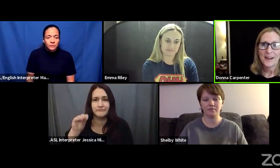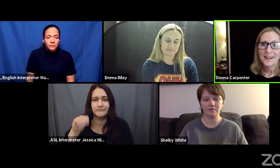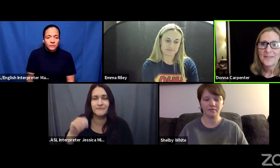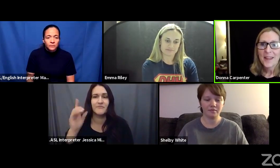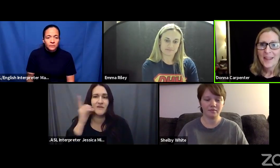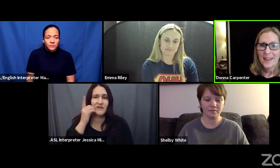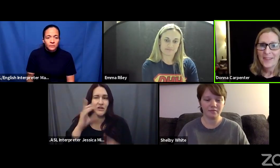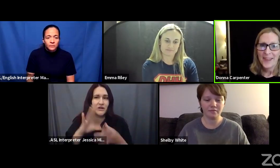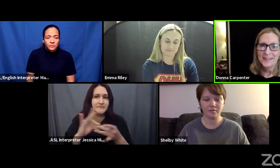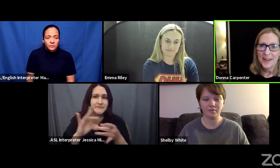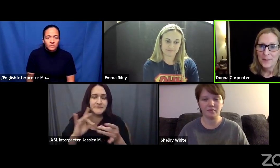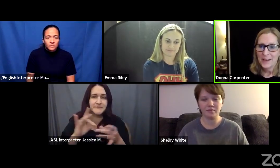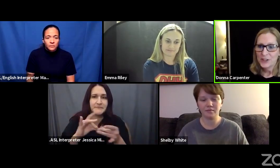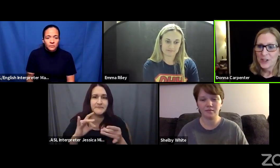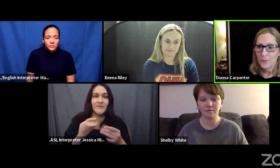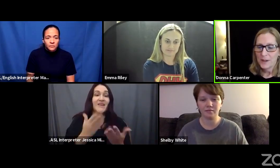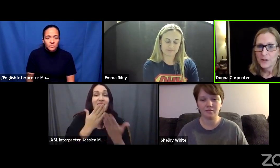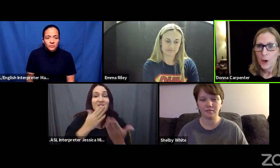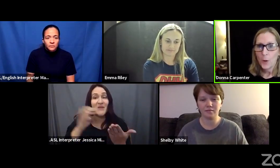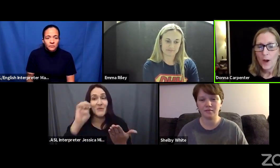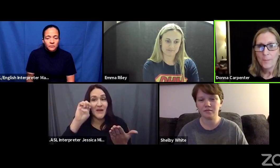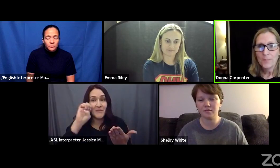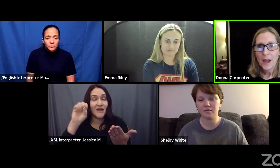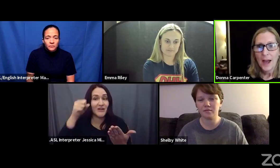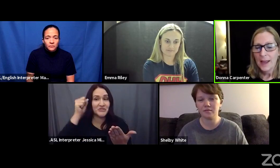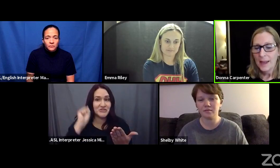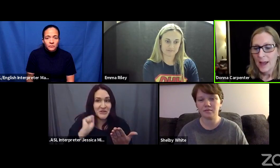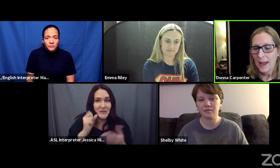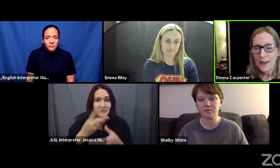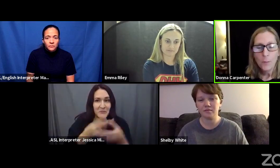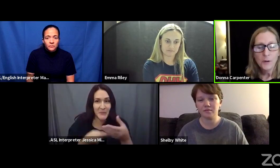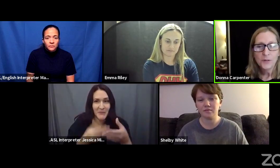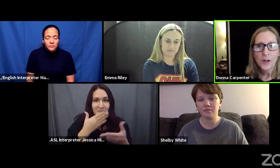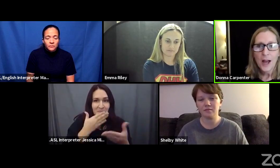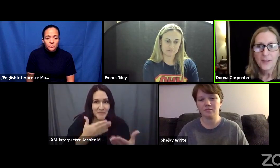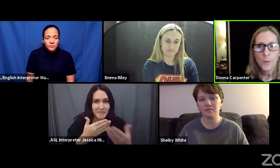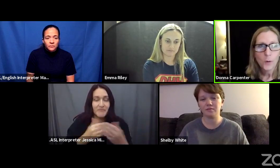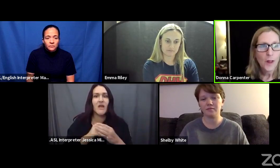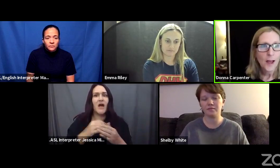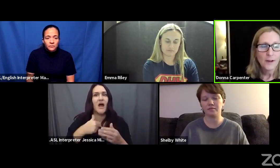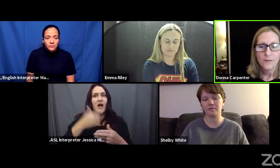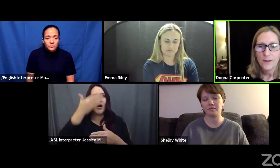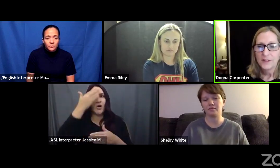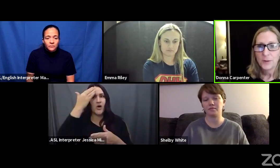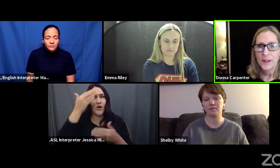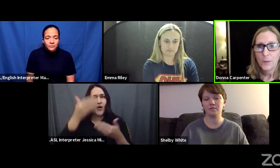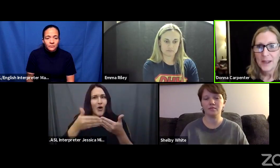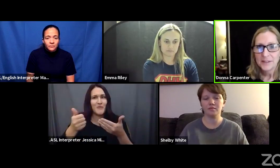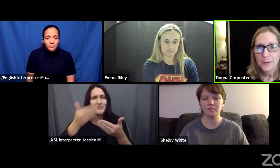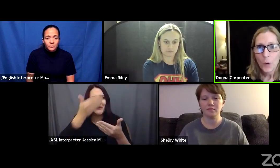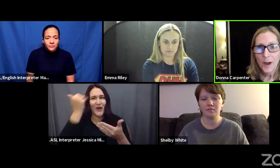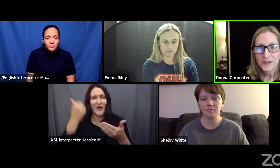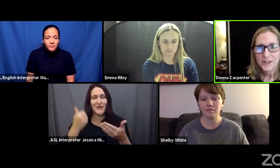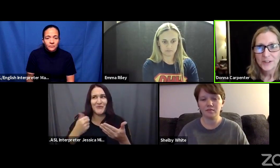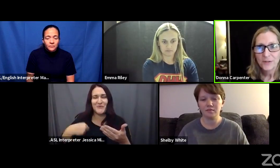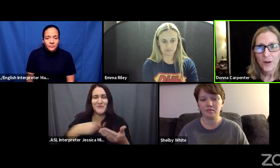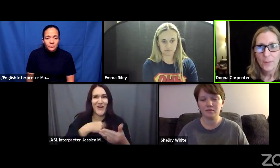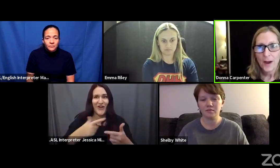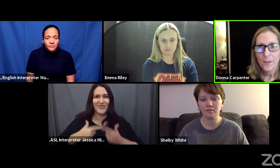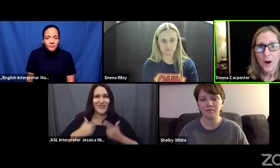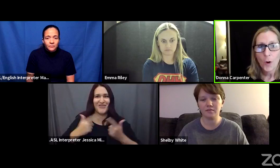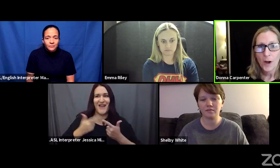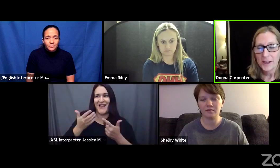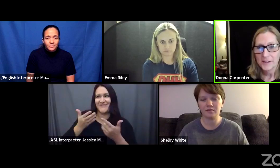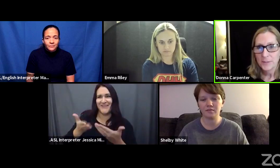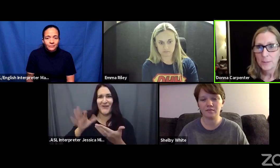This is Donna. Thanks, Emma and Shelby. So I almost forgot that we're live on Facebook and we get some questions